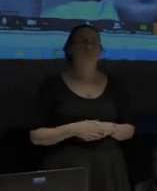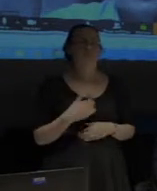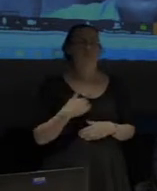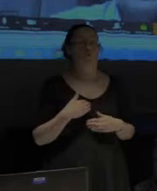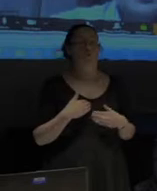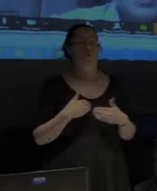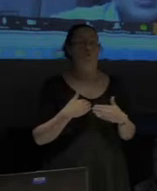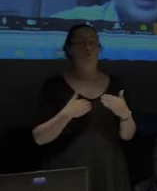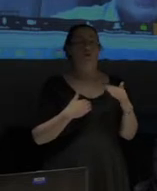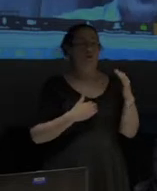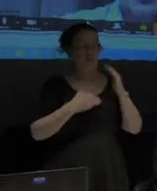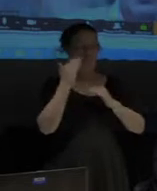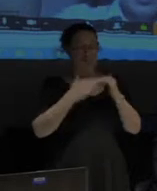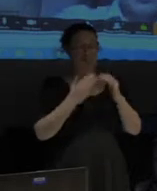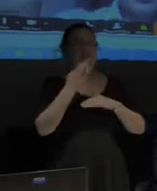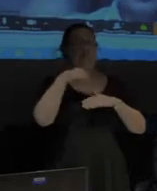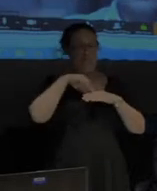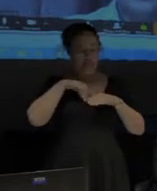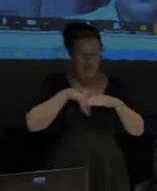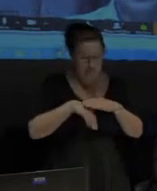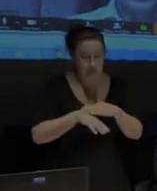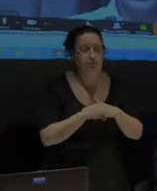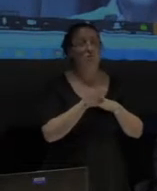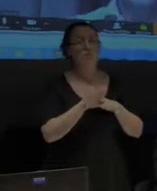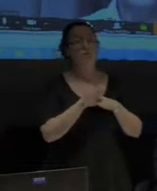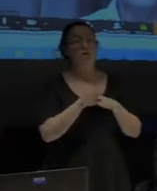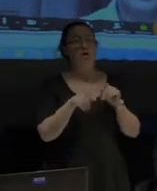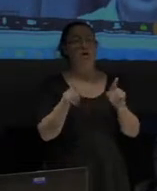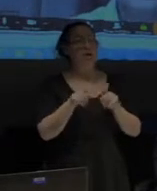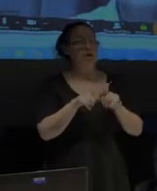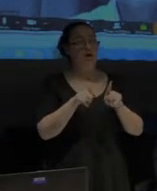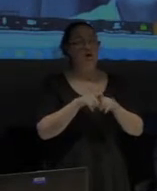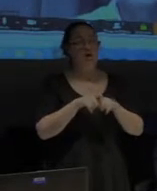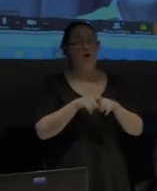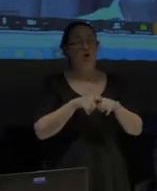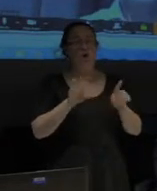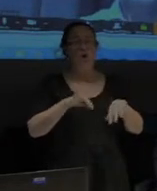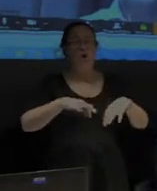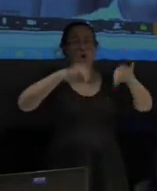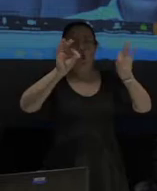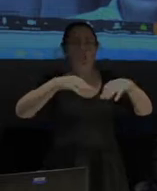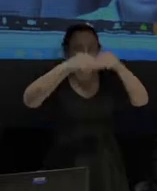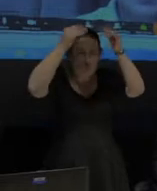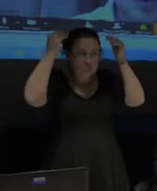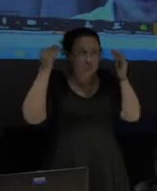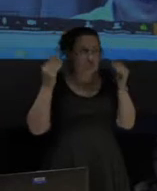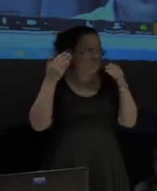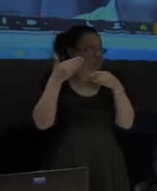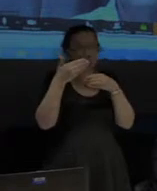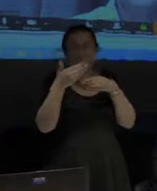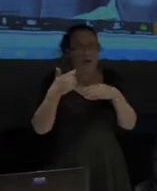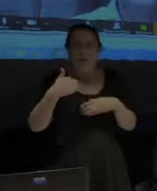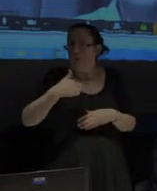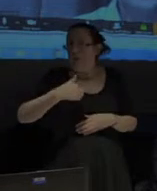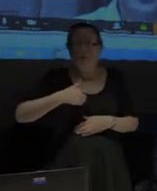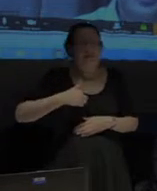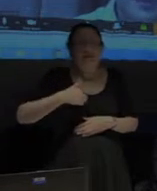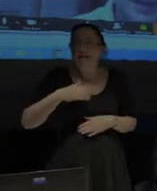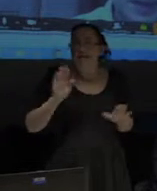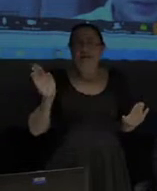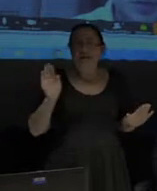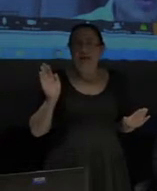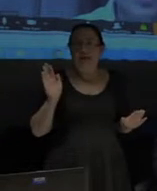of the business and I'm wearing this visible cloak over me, I'm not me anymore, I'm not required to